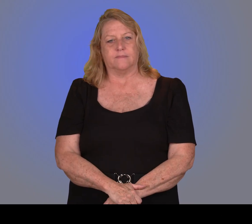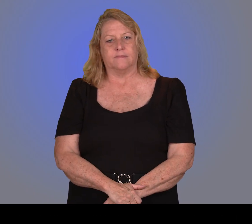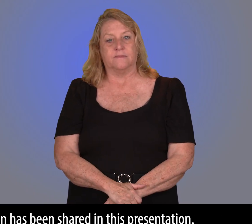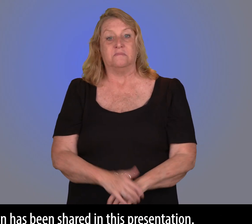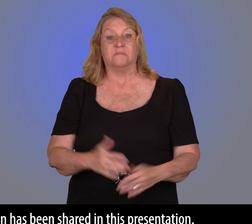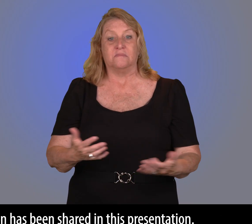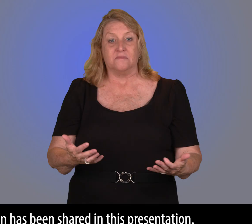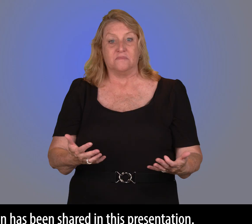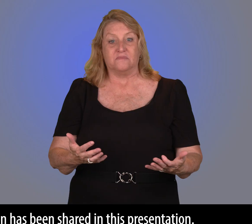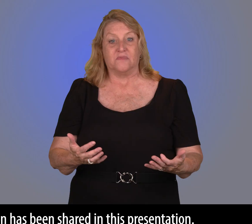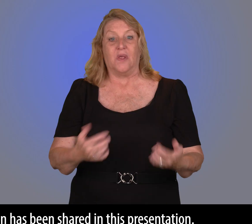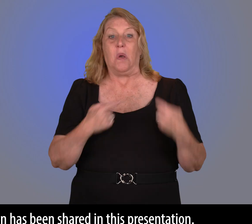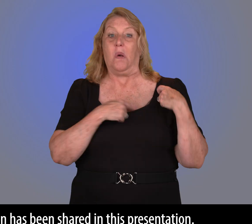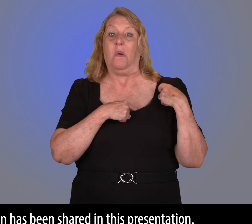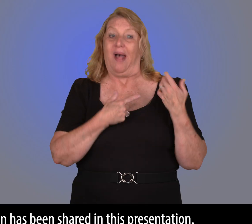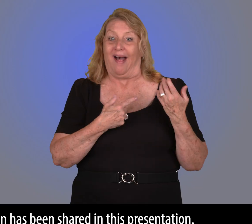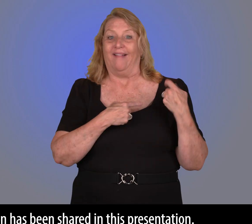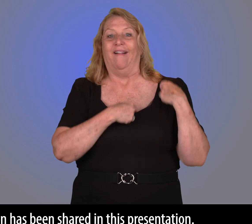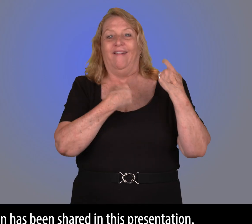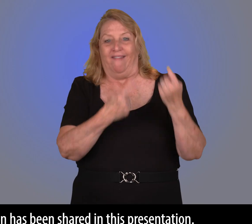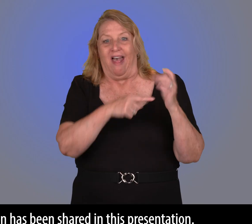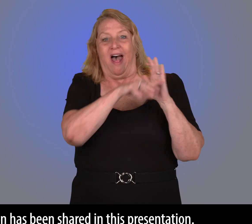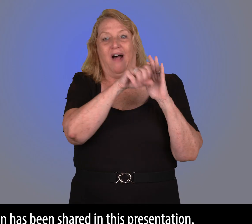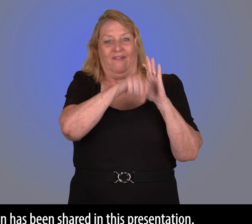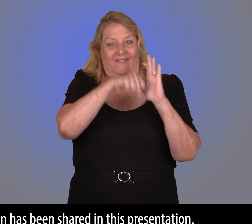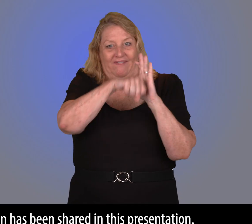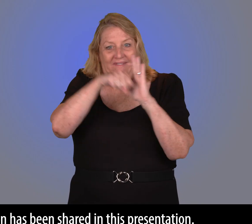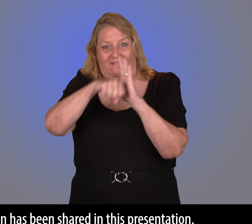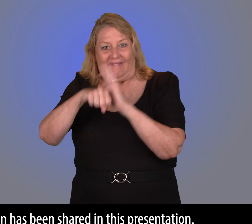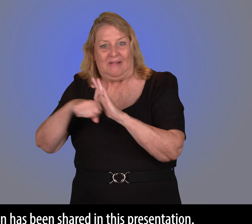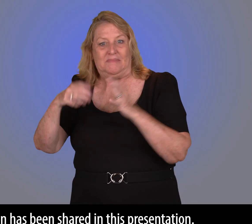A lot of information has been shared in this presentation.